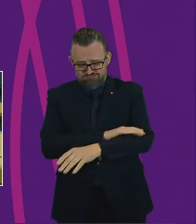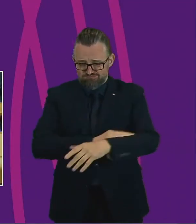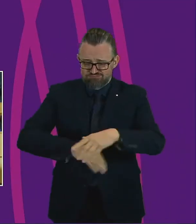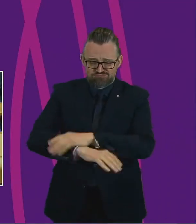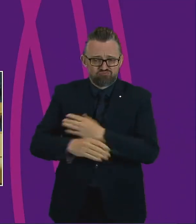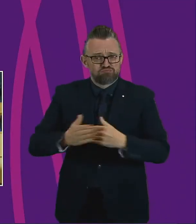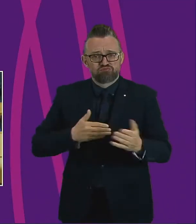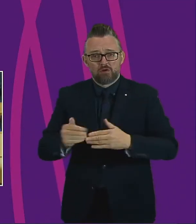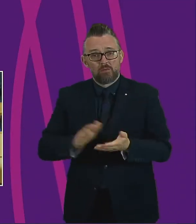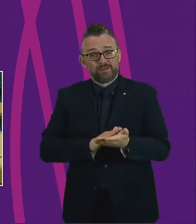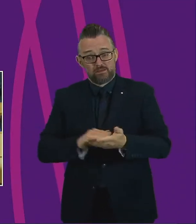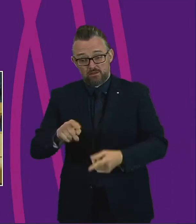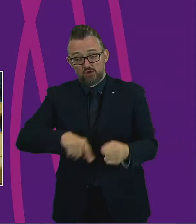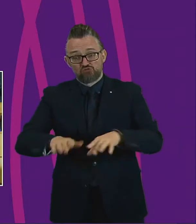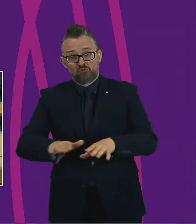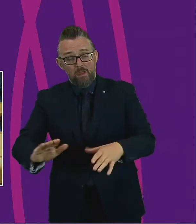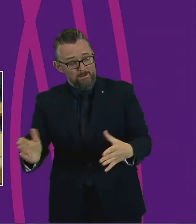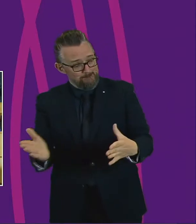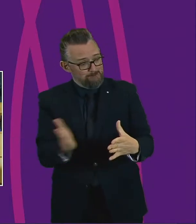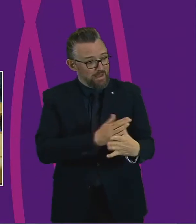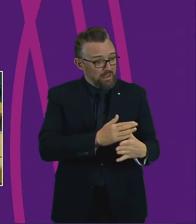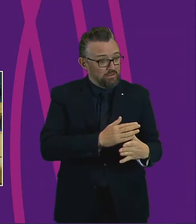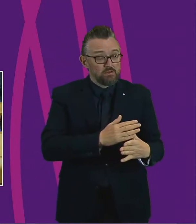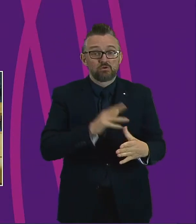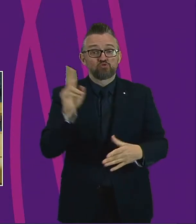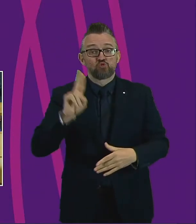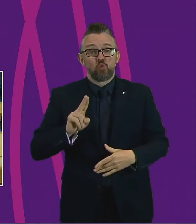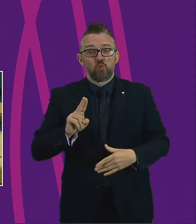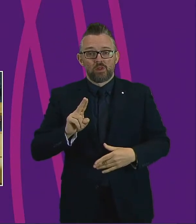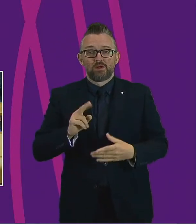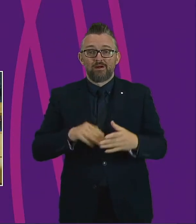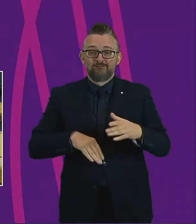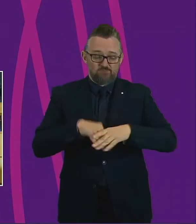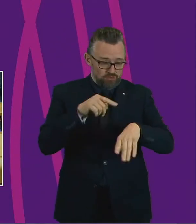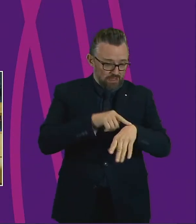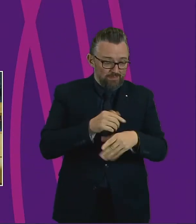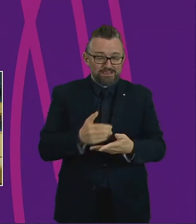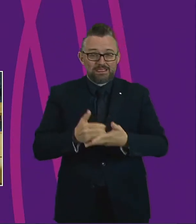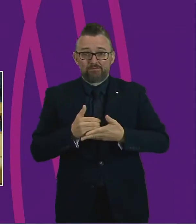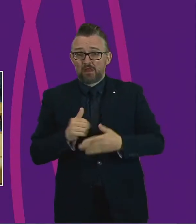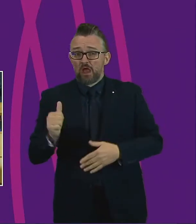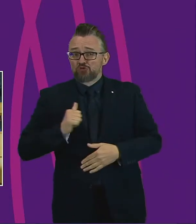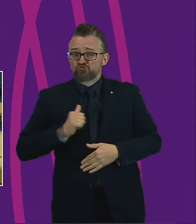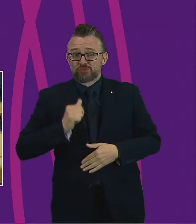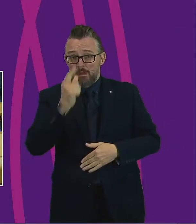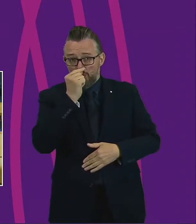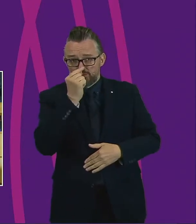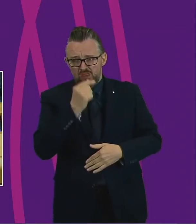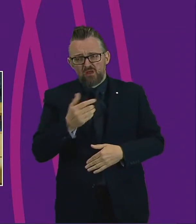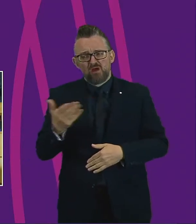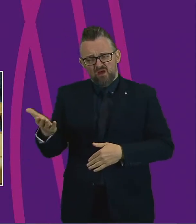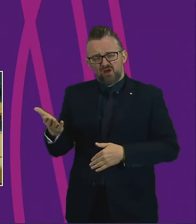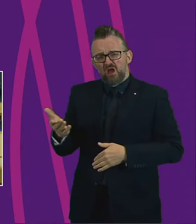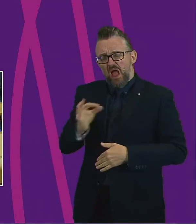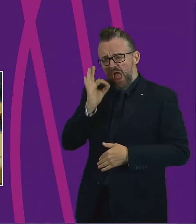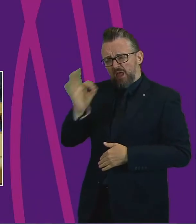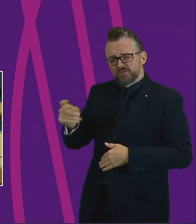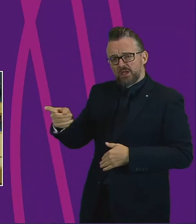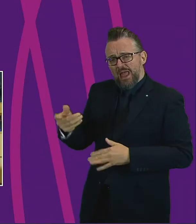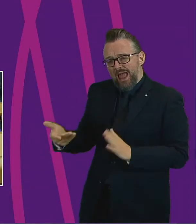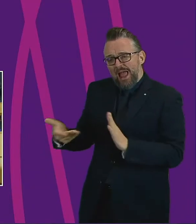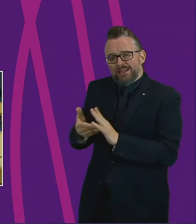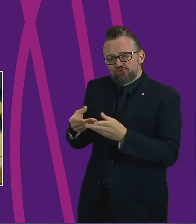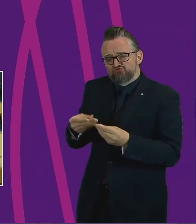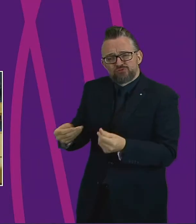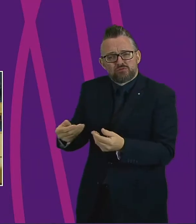sure our children return to school safely and full time as soon as possible. So what additional resources are you